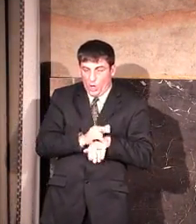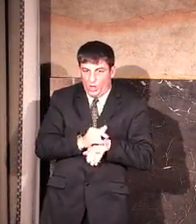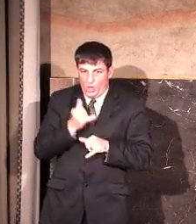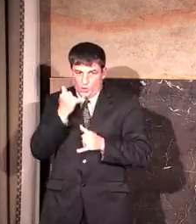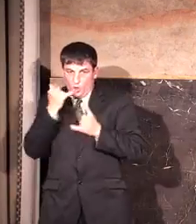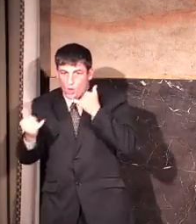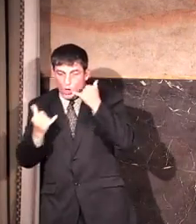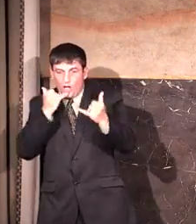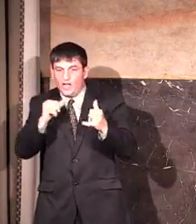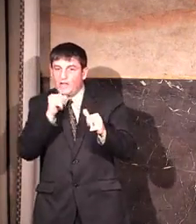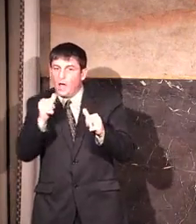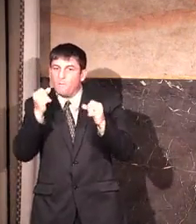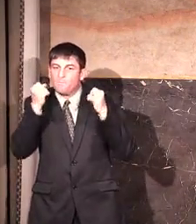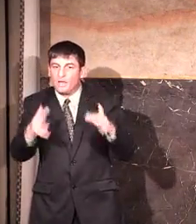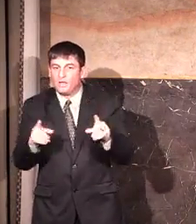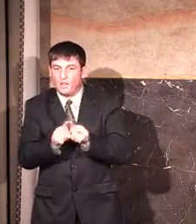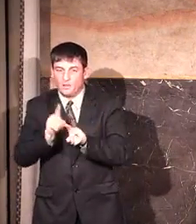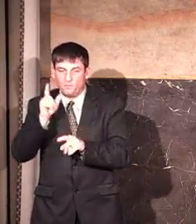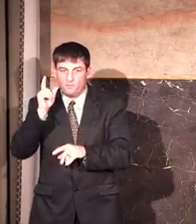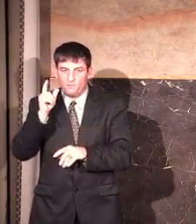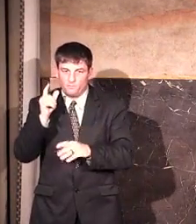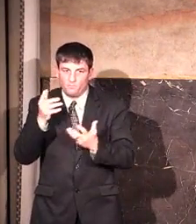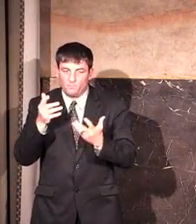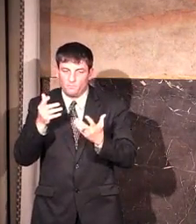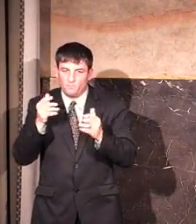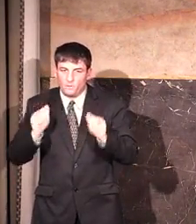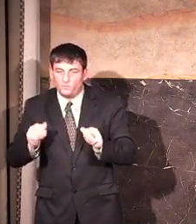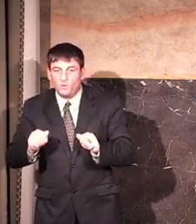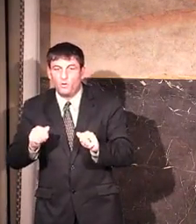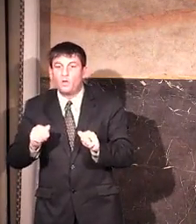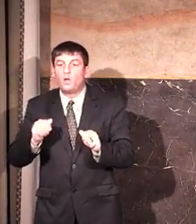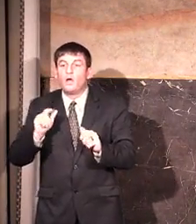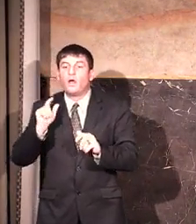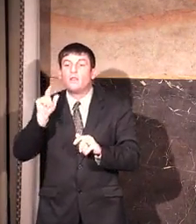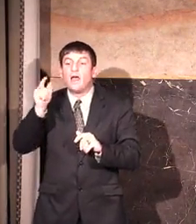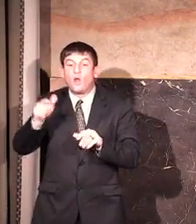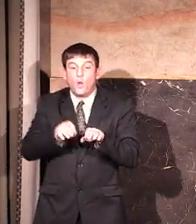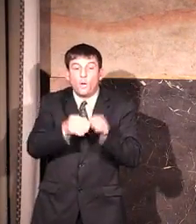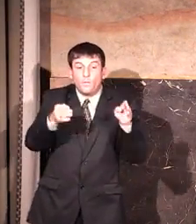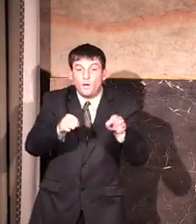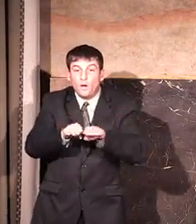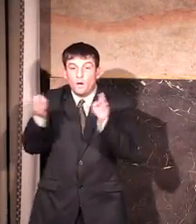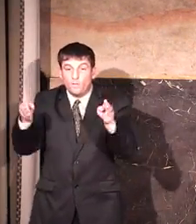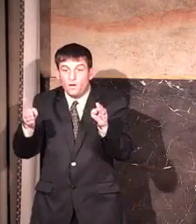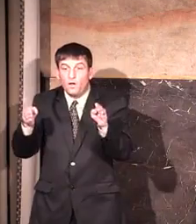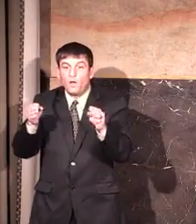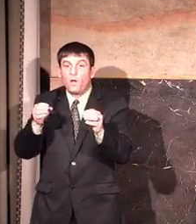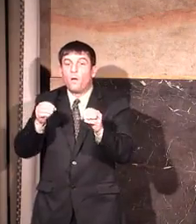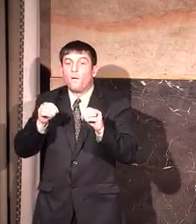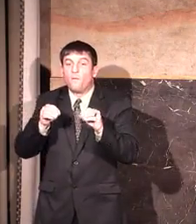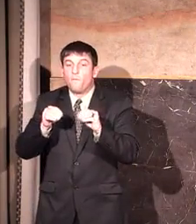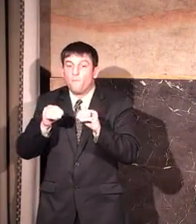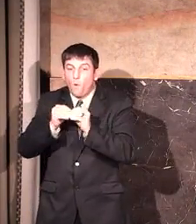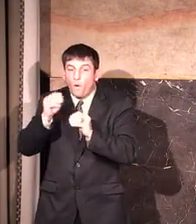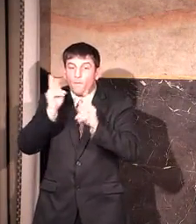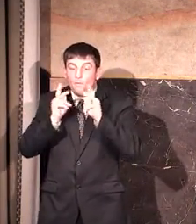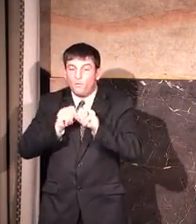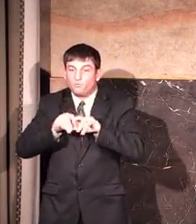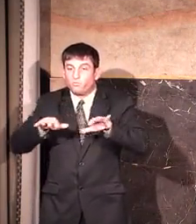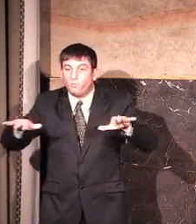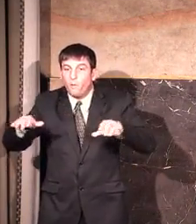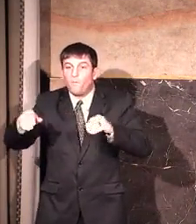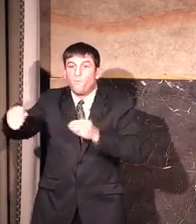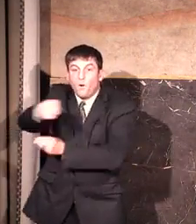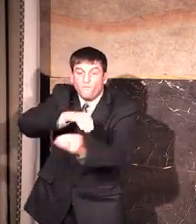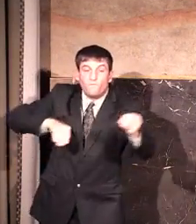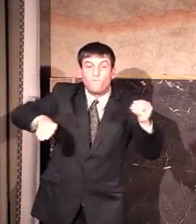made. However, when we're at the point where people are moving about more freely, contacts increase, we're going to be watching those numbers. We have a goal of